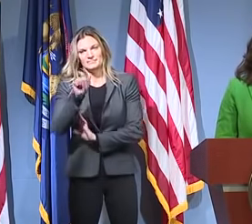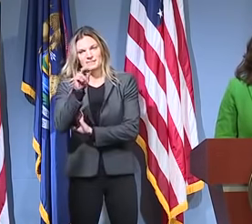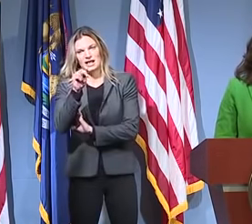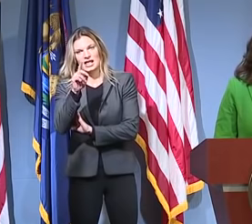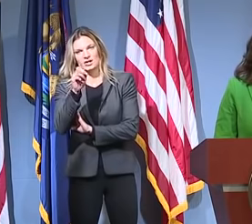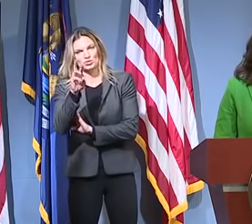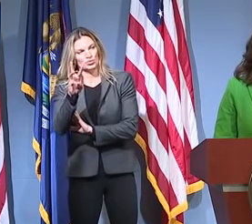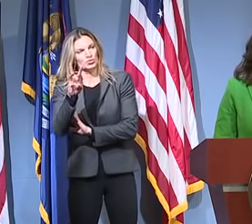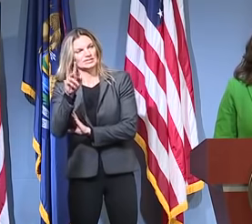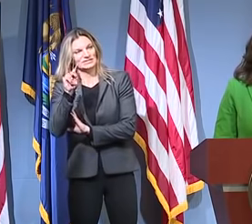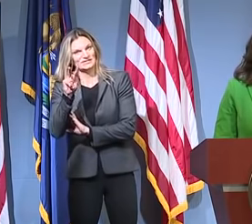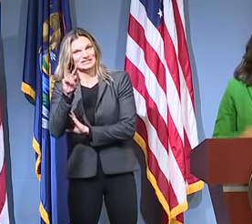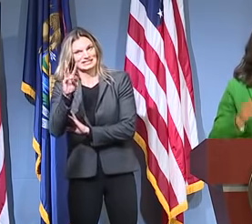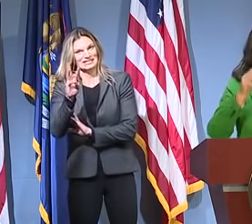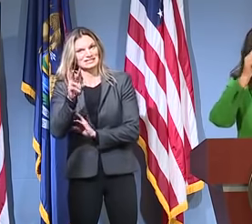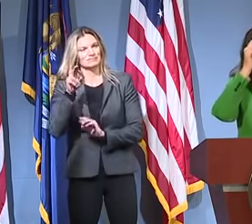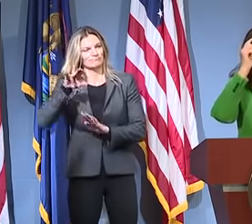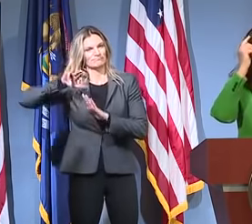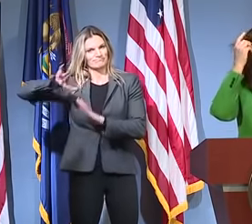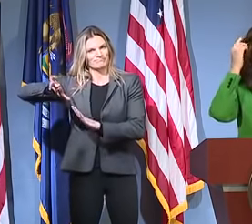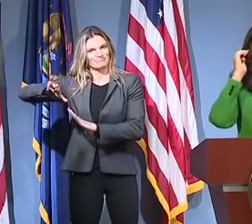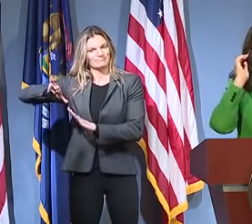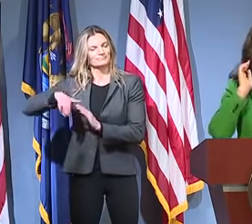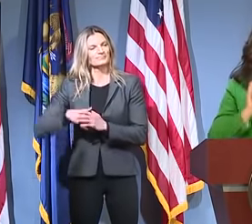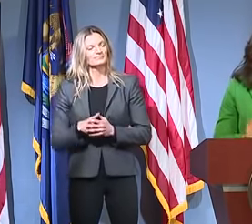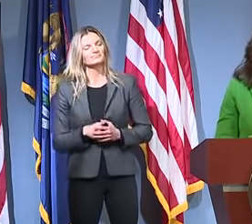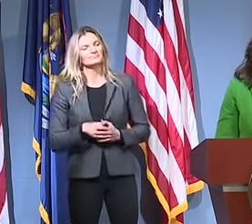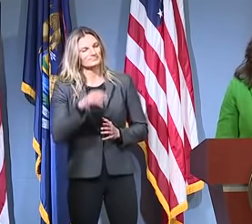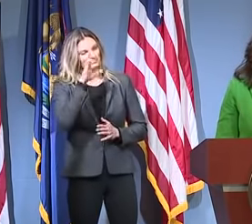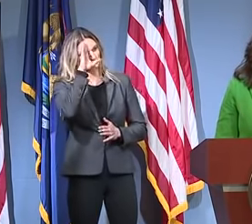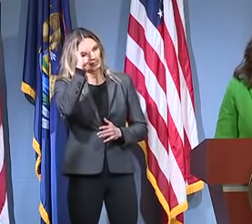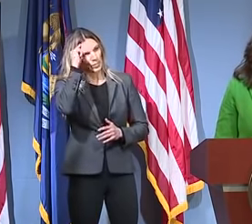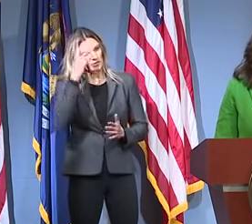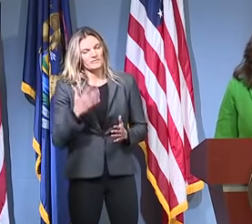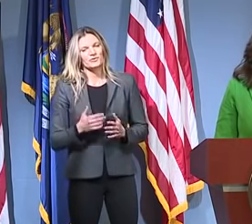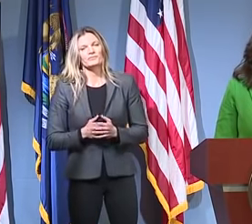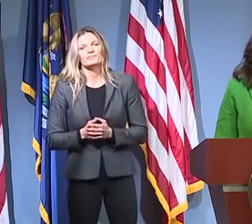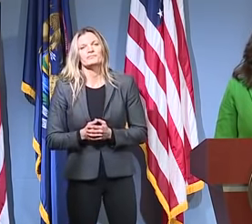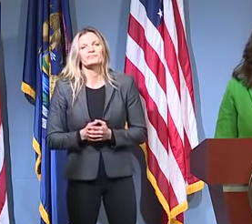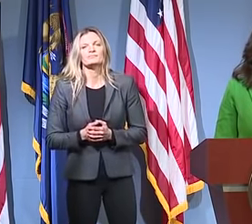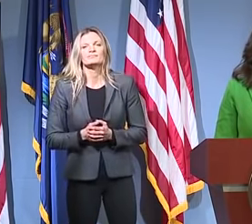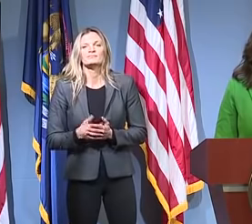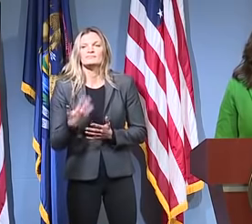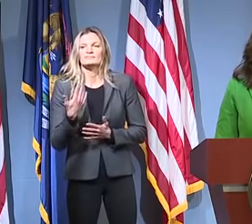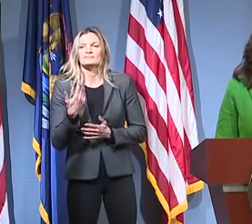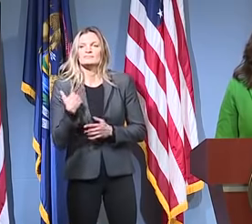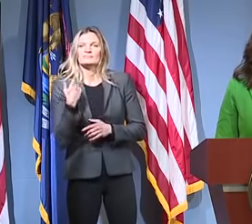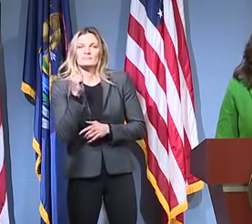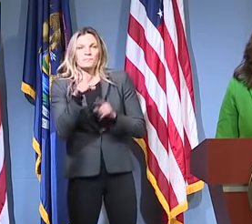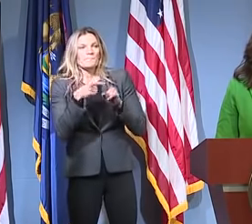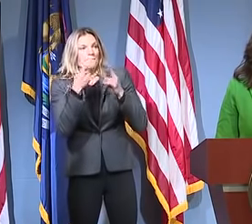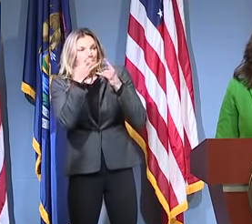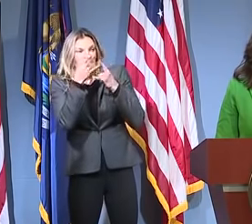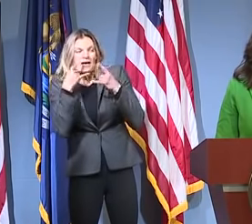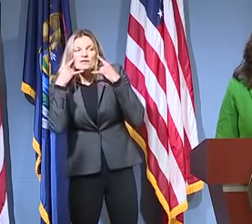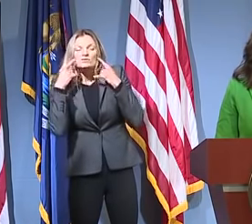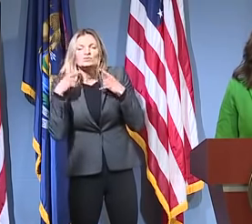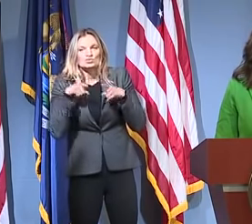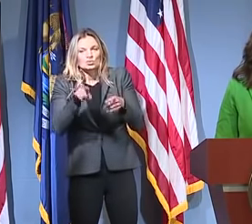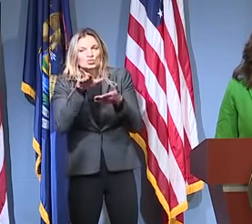with TV6 in the UP. Hi, Governor. I'm going to ask about masks in schools